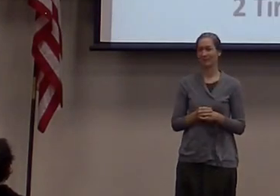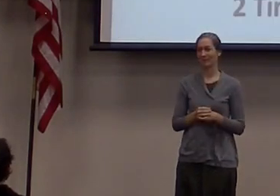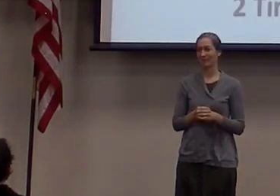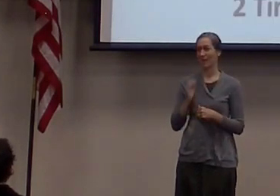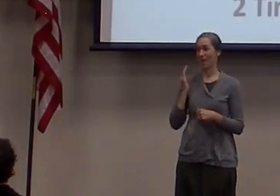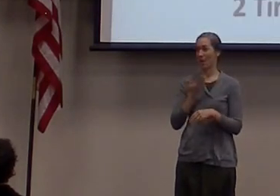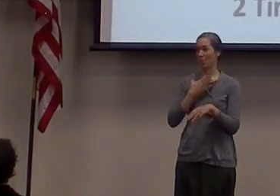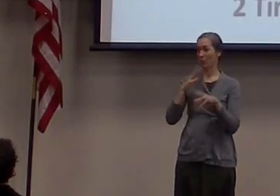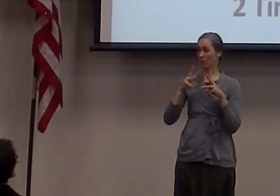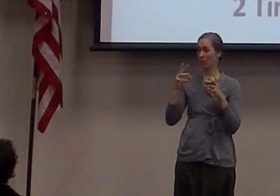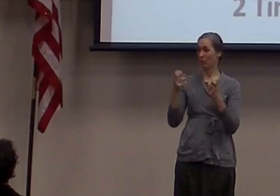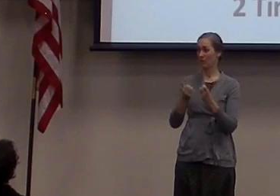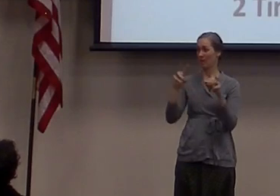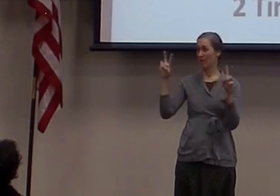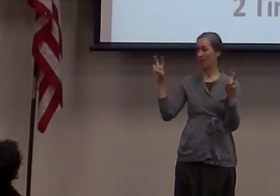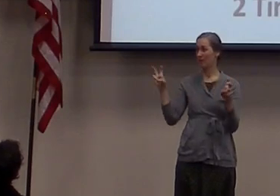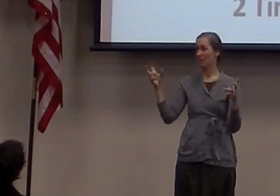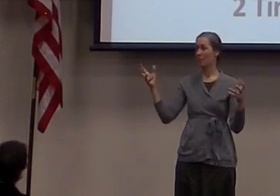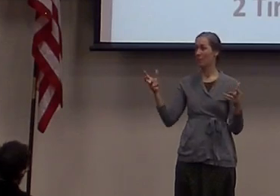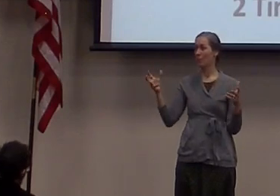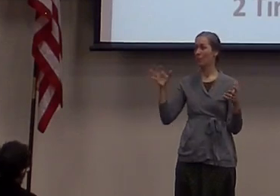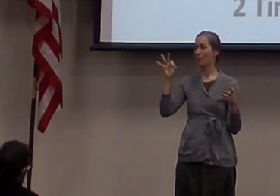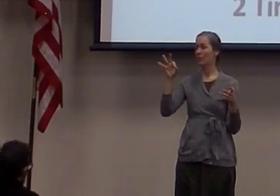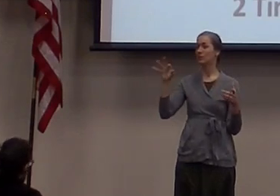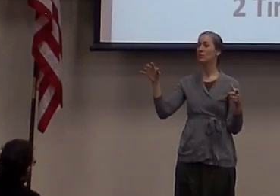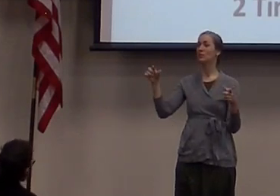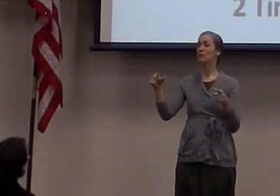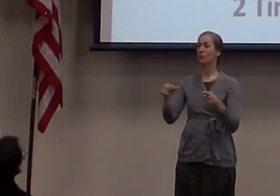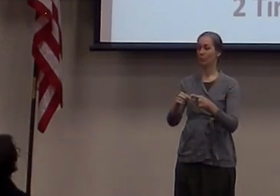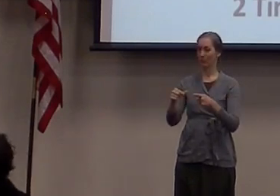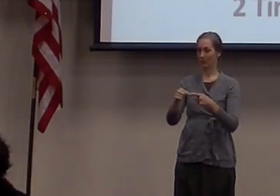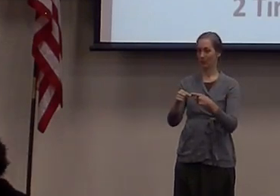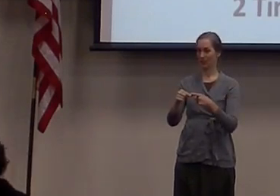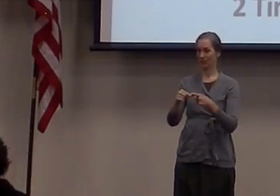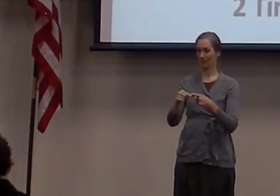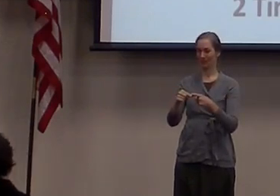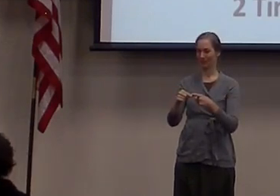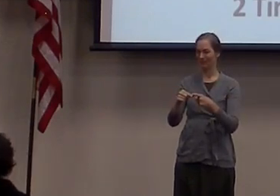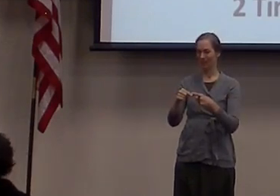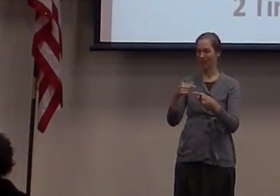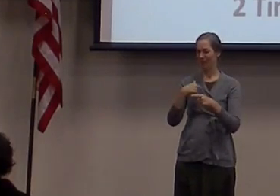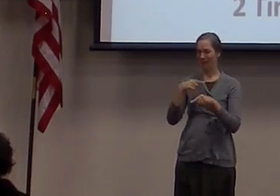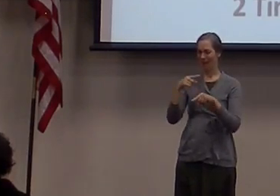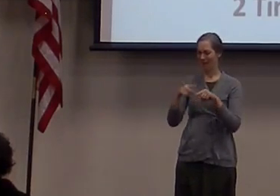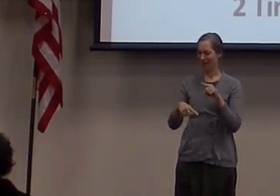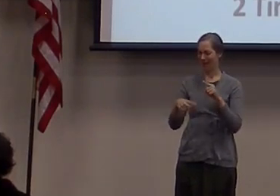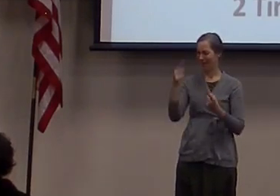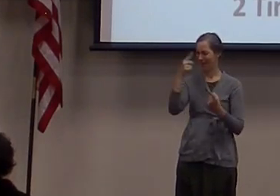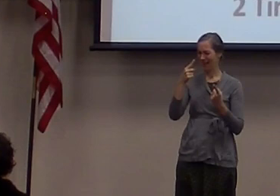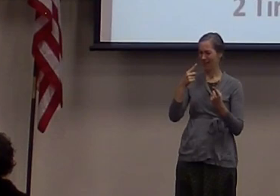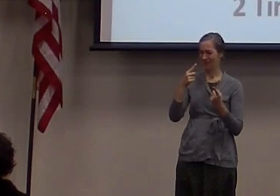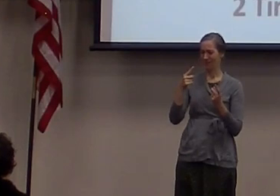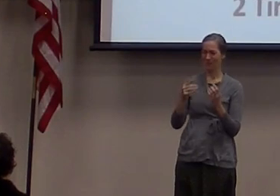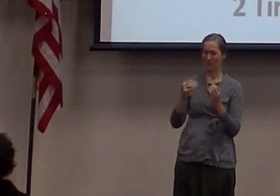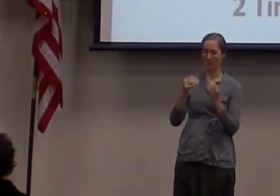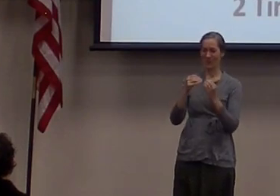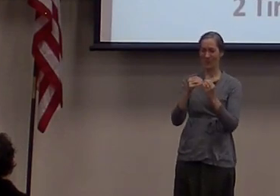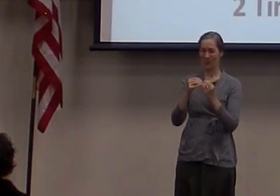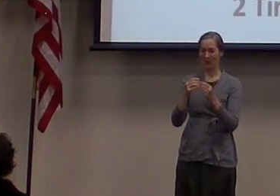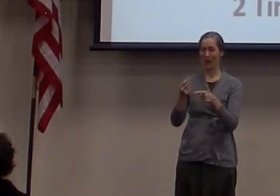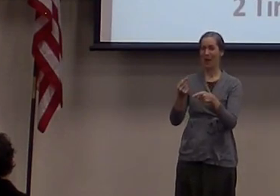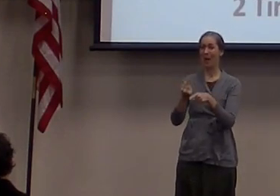Our workshop theme is Preach the Word. I can't think of really one that would be more appropriate for us, can